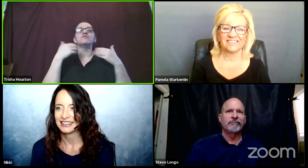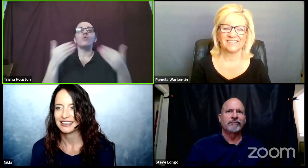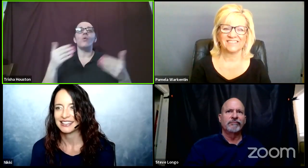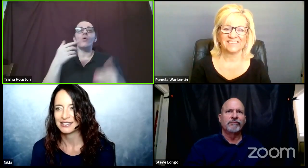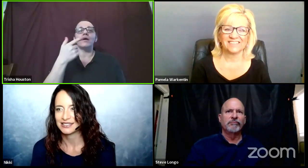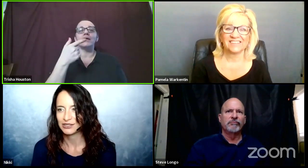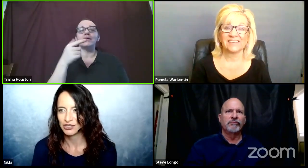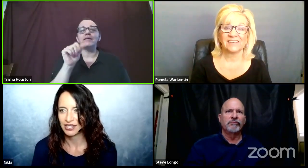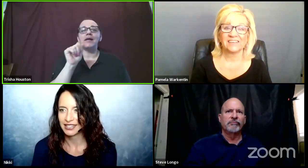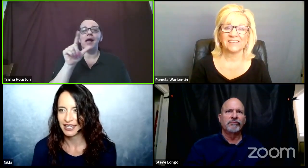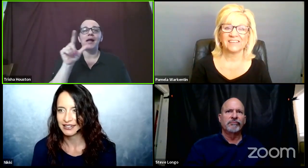This is Trisha again.